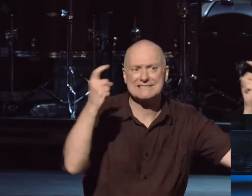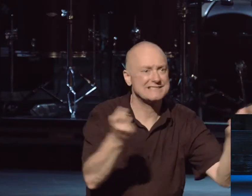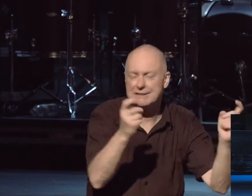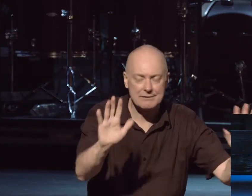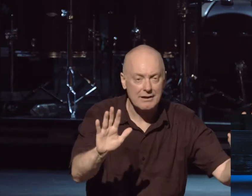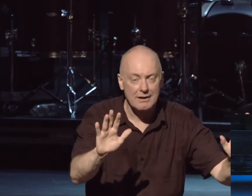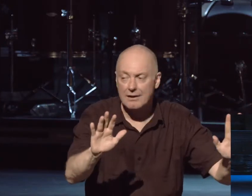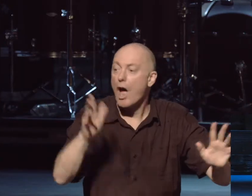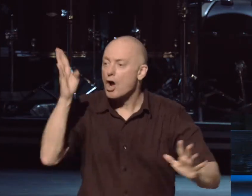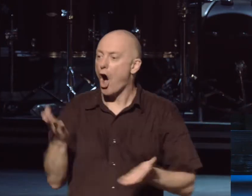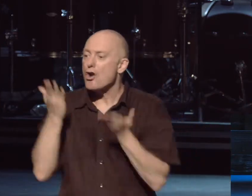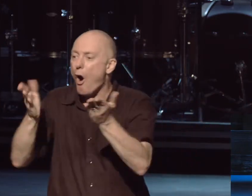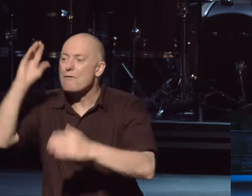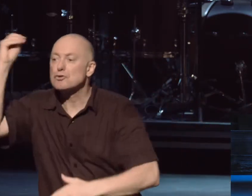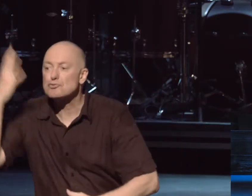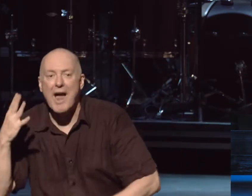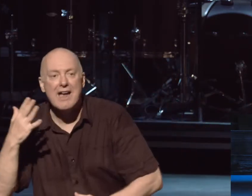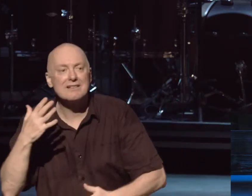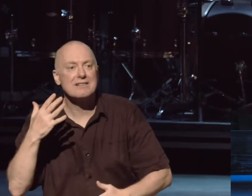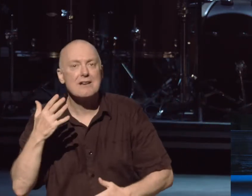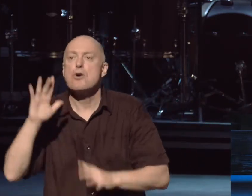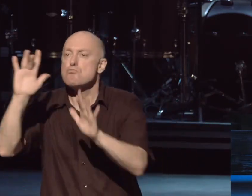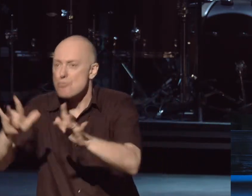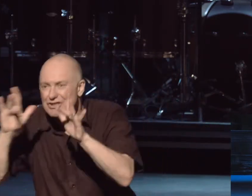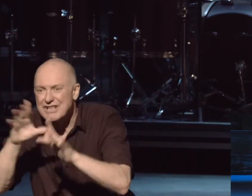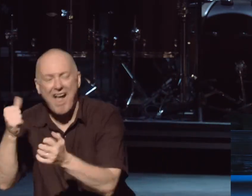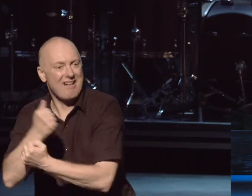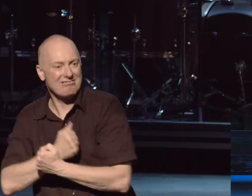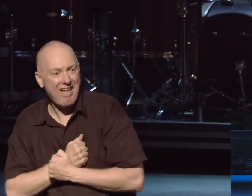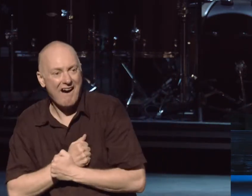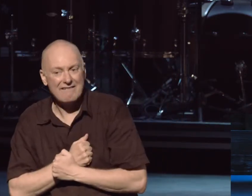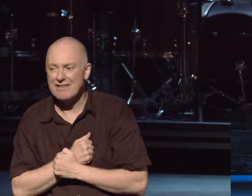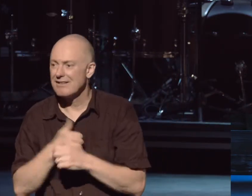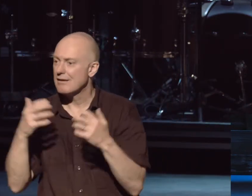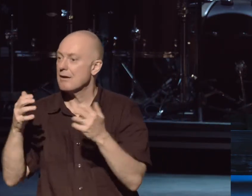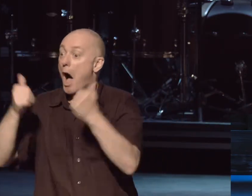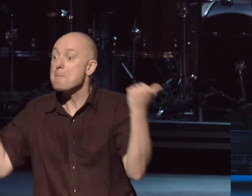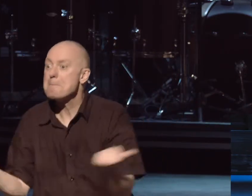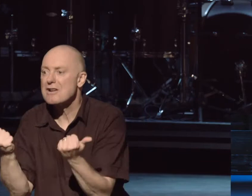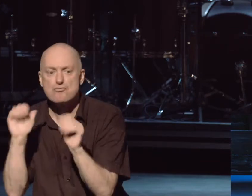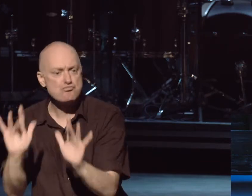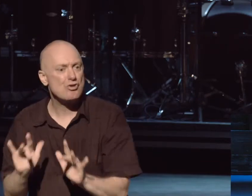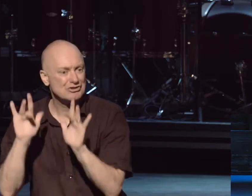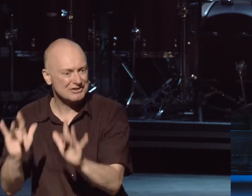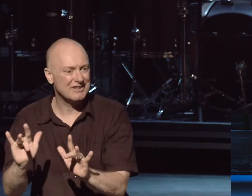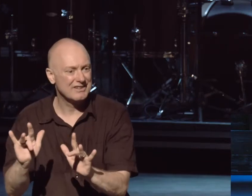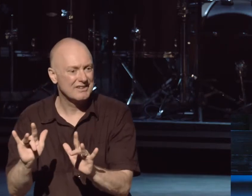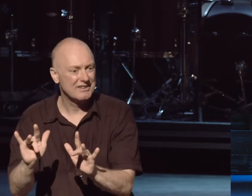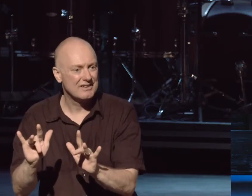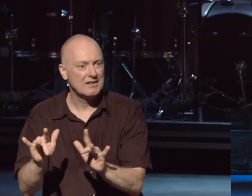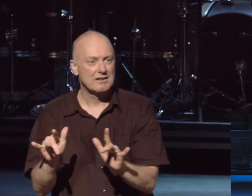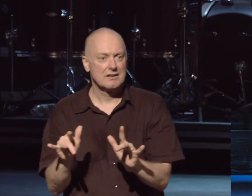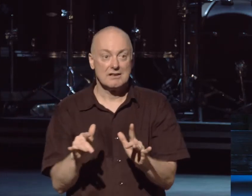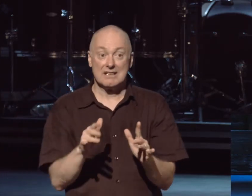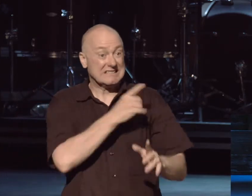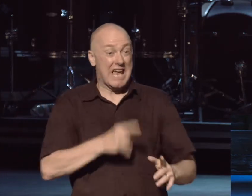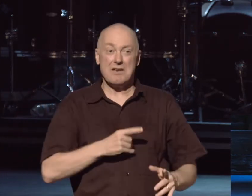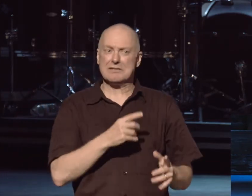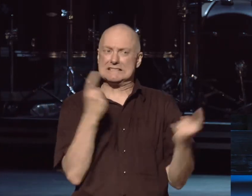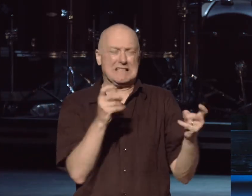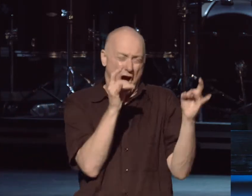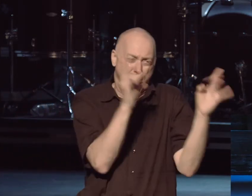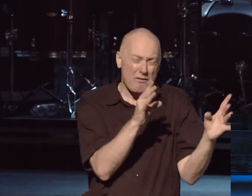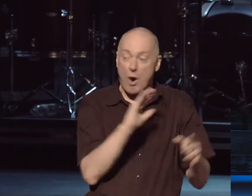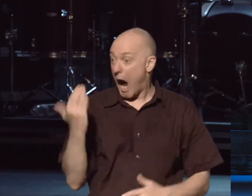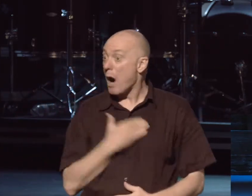in sin, there's an offer of grace and mercy and steadfast love and abundant mercy. As awful as David's sin is, and